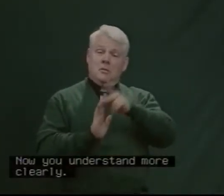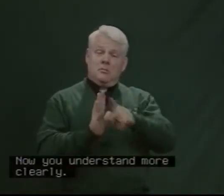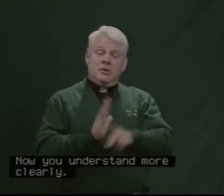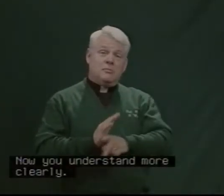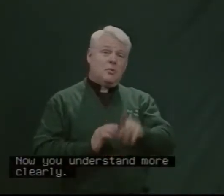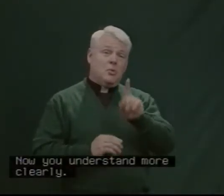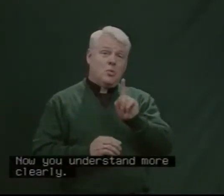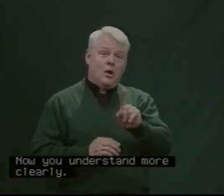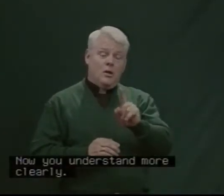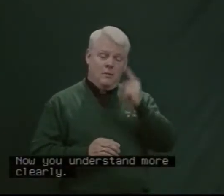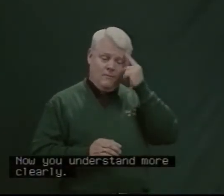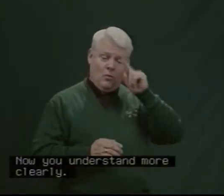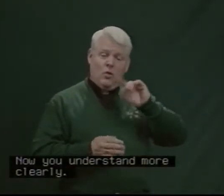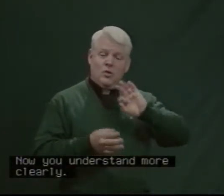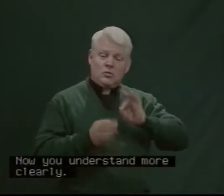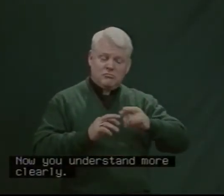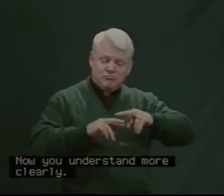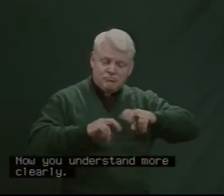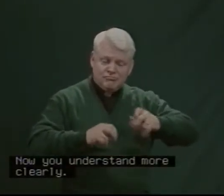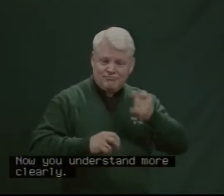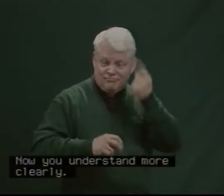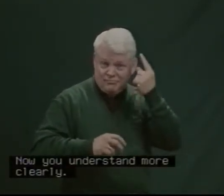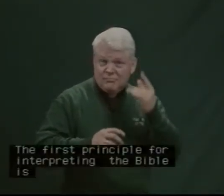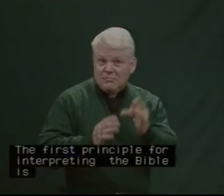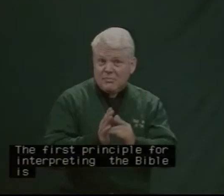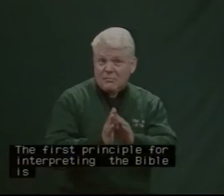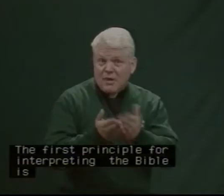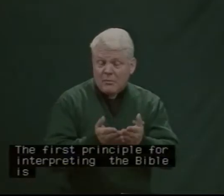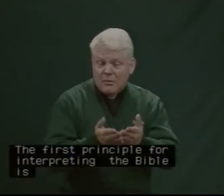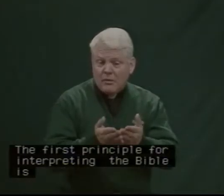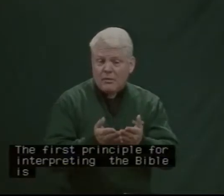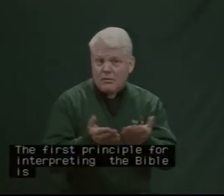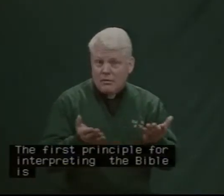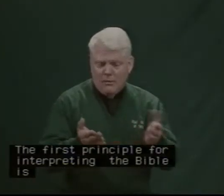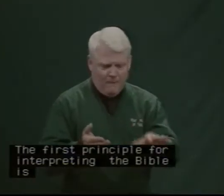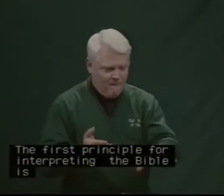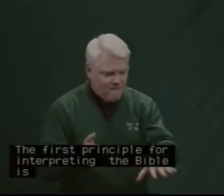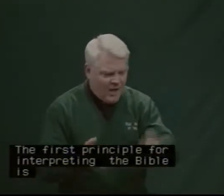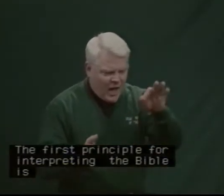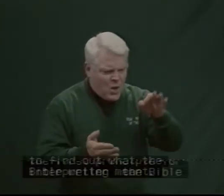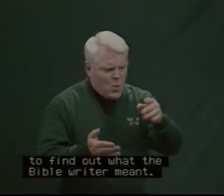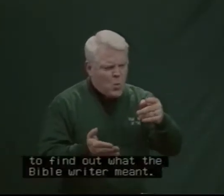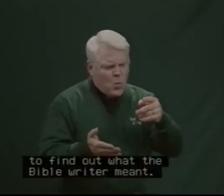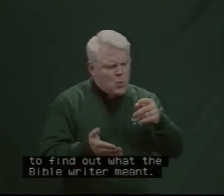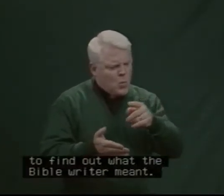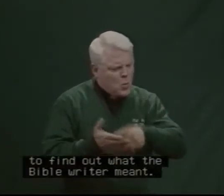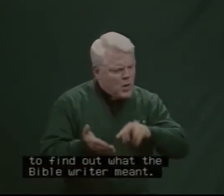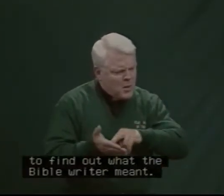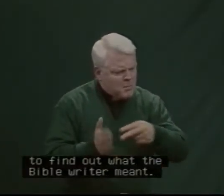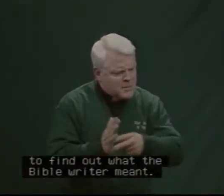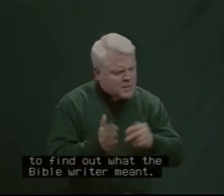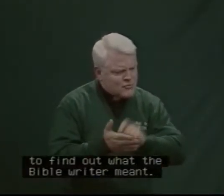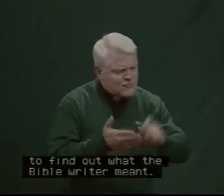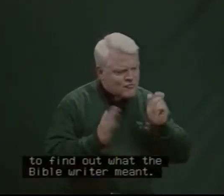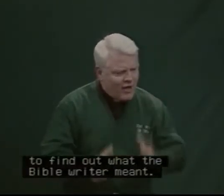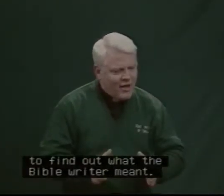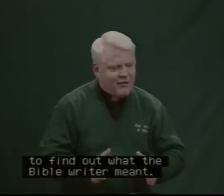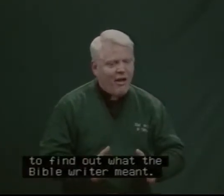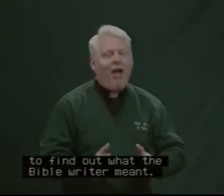Now, you understand more clearly. The first principle for interpreting the Bible is to